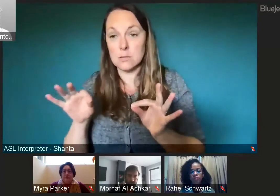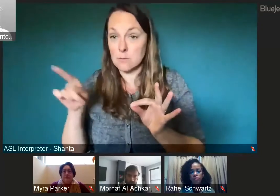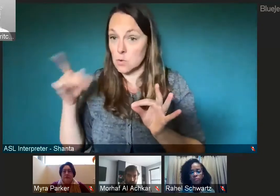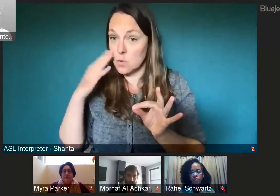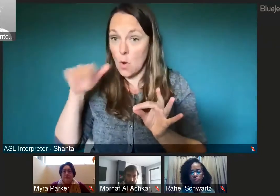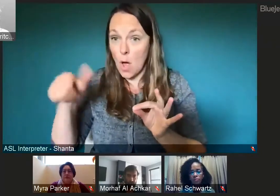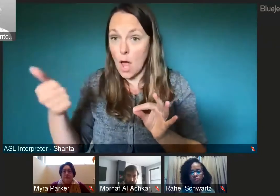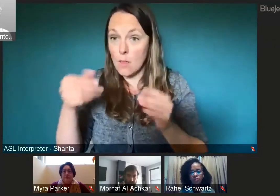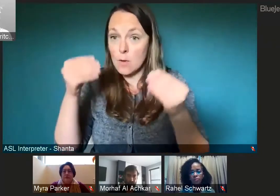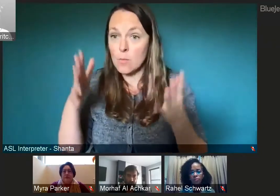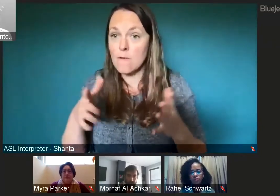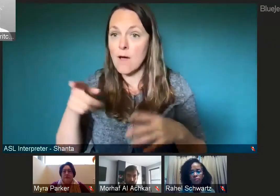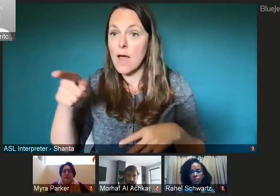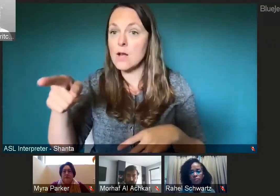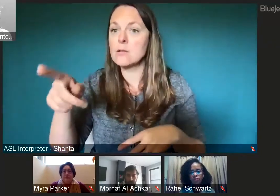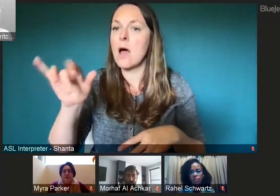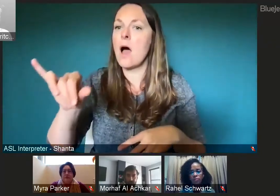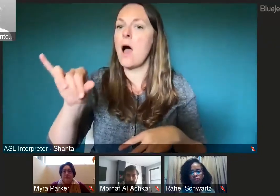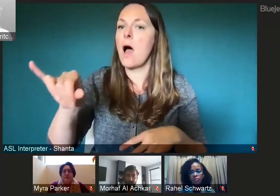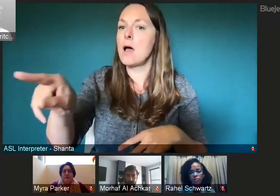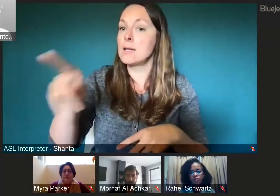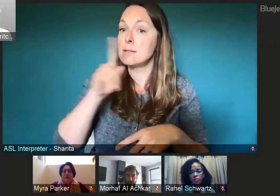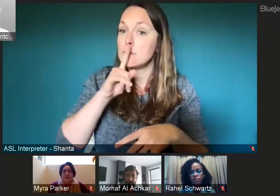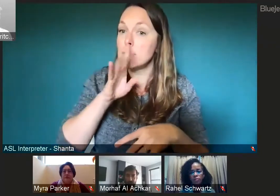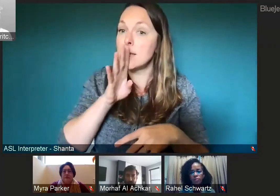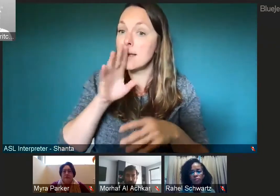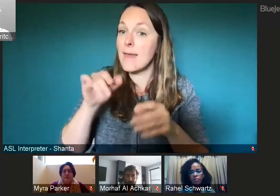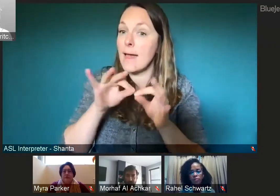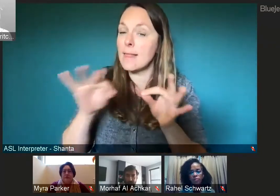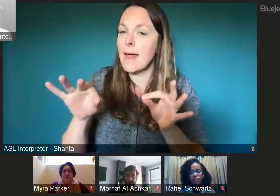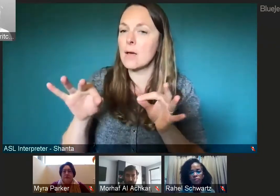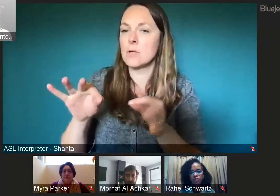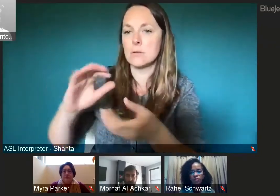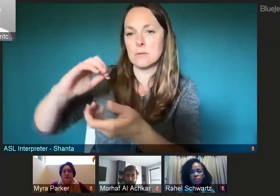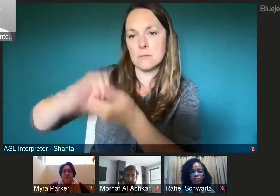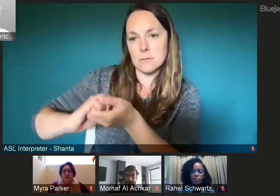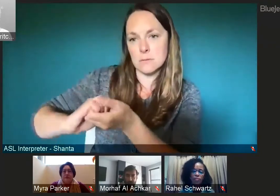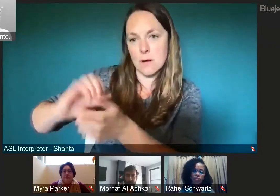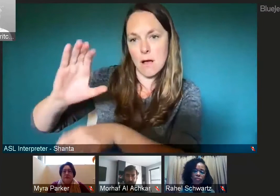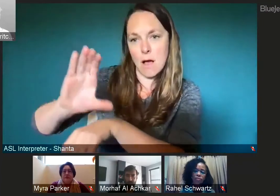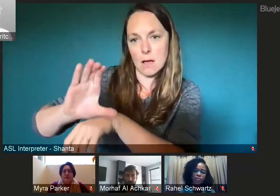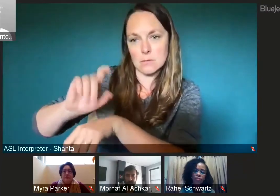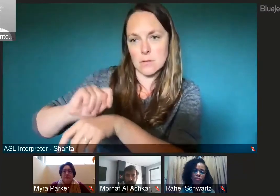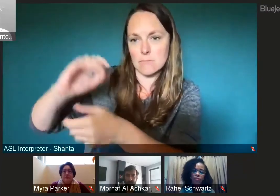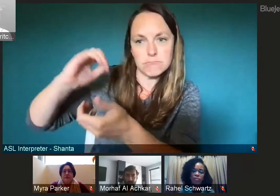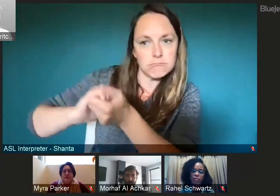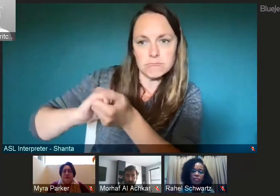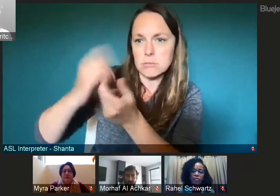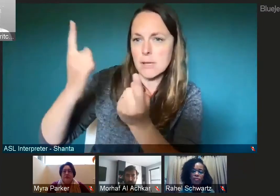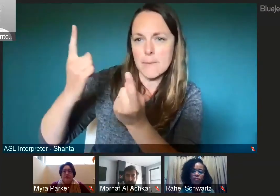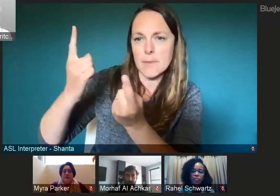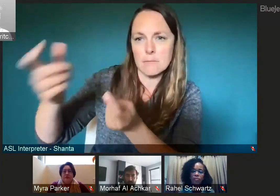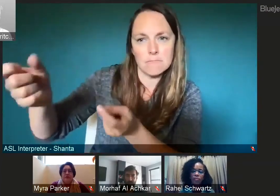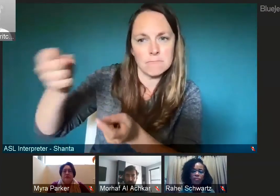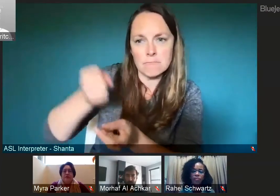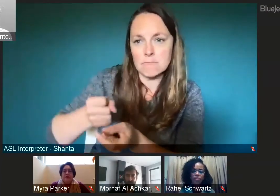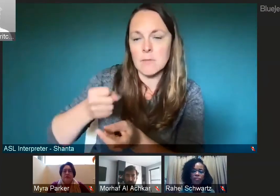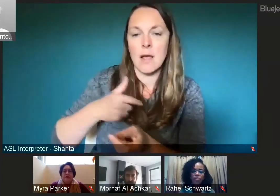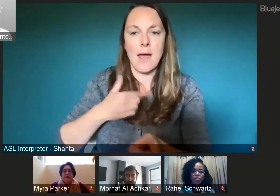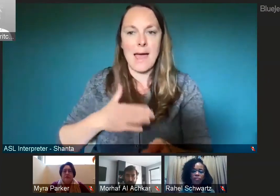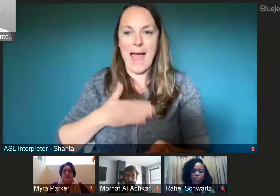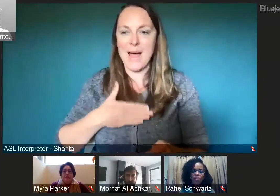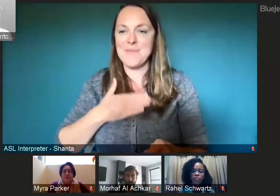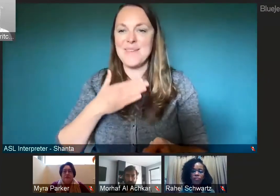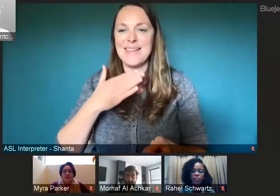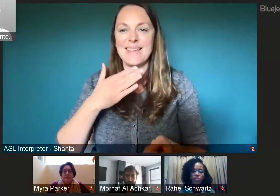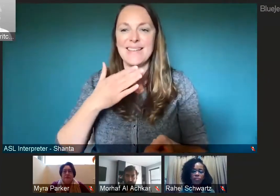community that you can reach out to for those matters? I get so happy all the time when I get a call from the school